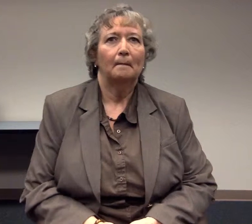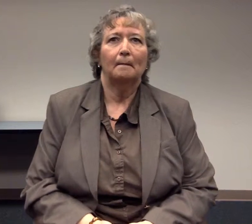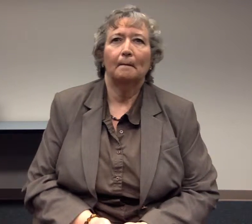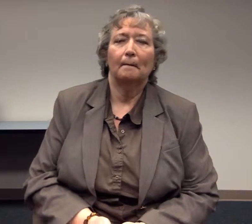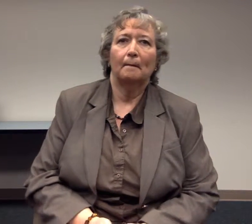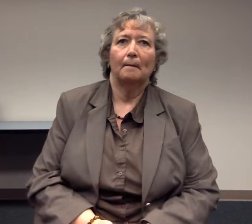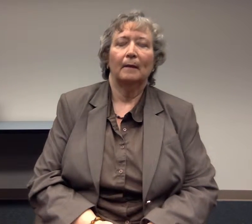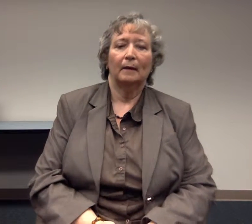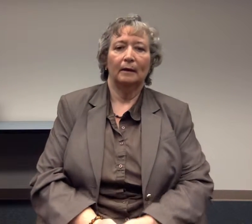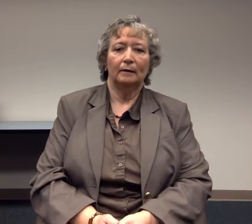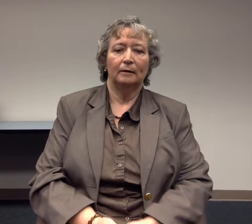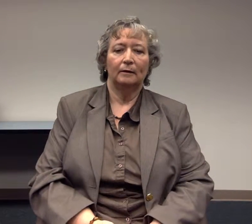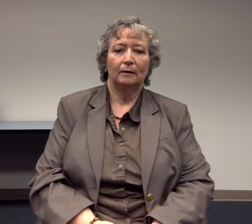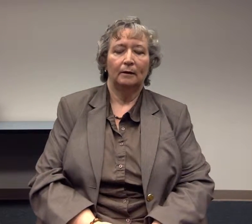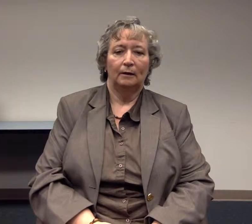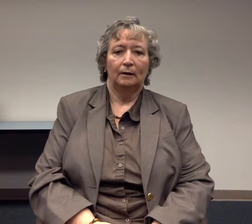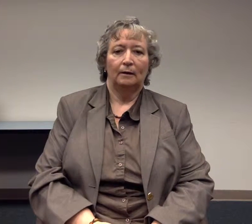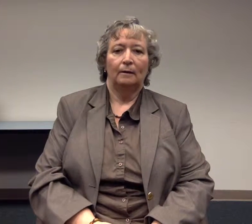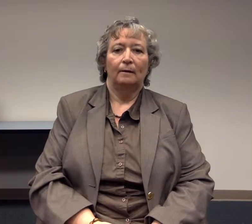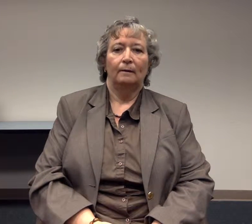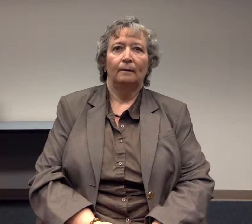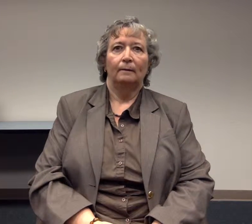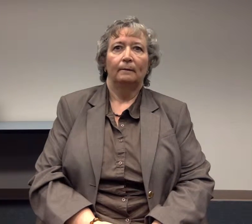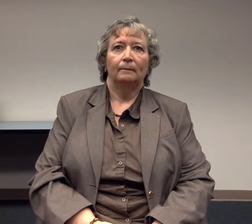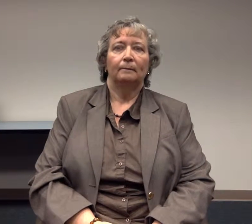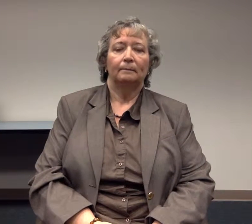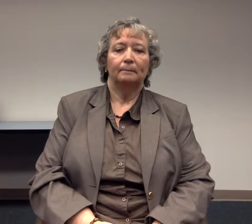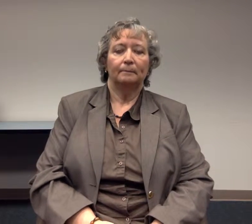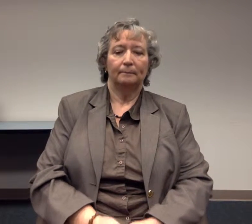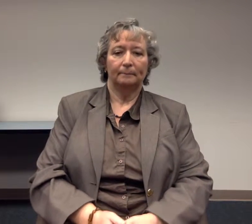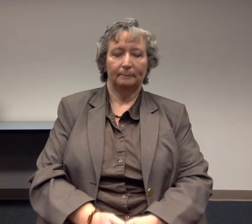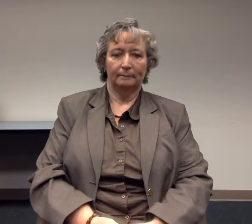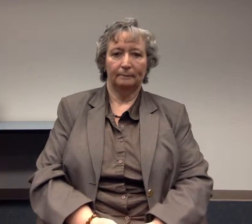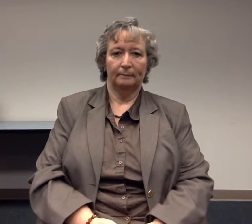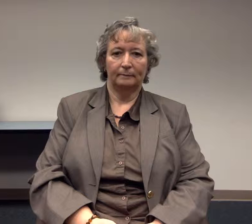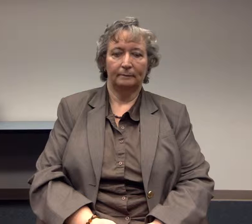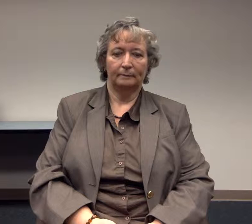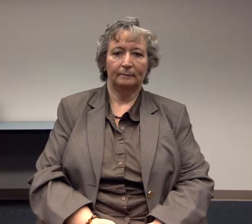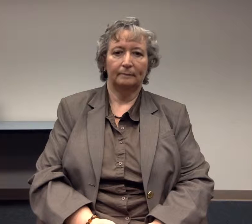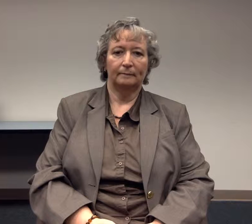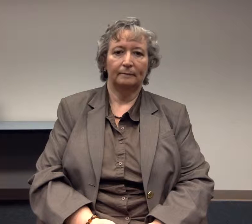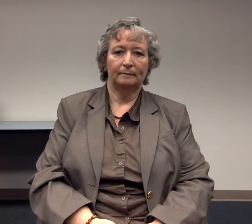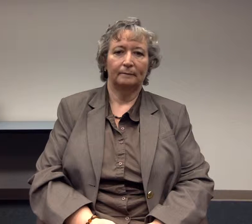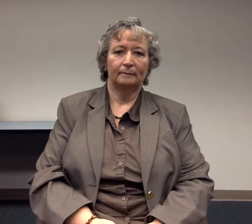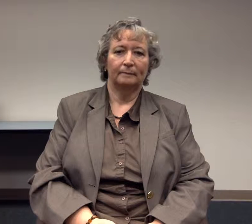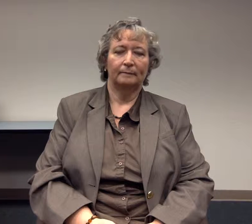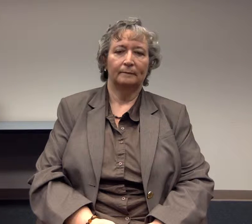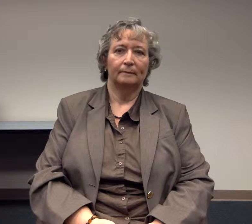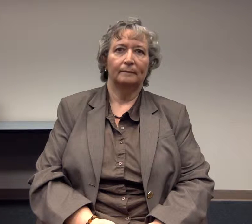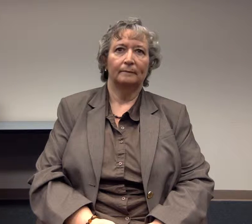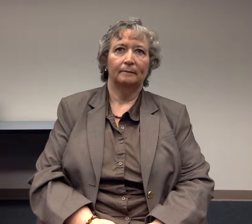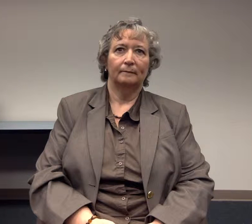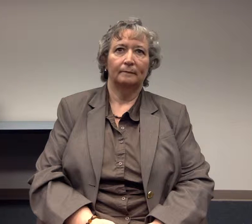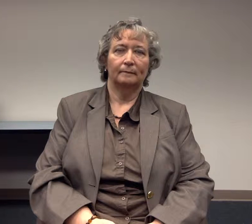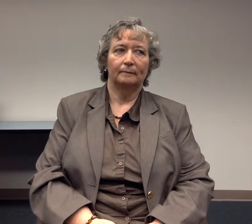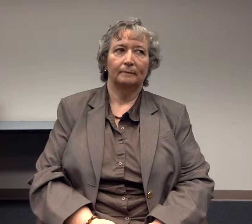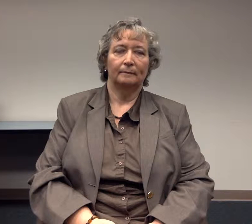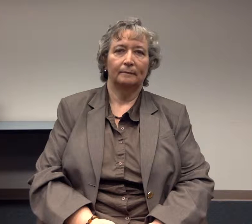You will now be interpreting in Miss Nelson's art class. It is a combined upper elementary class, and they are studying